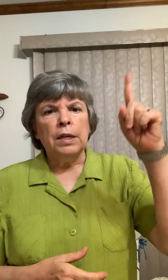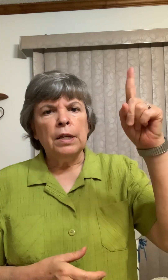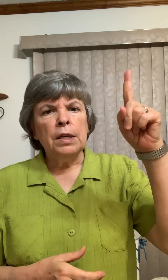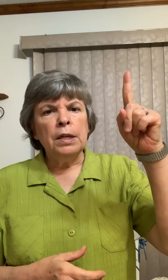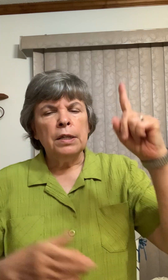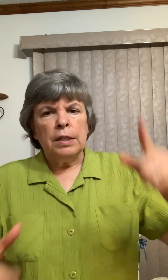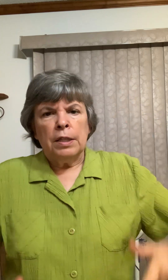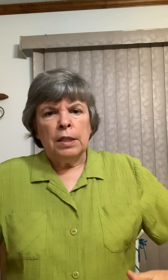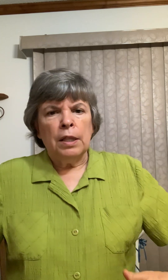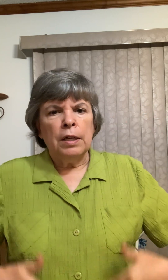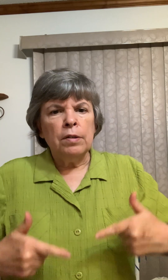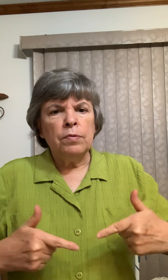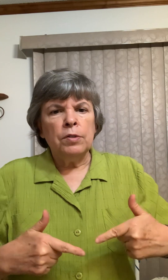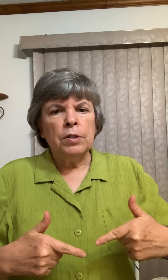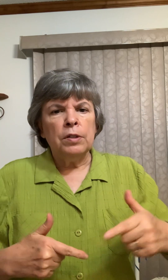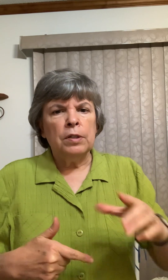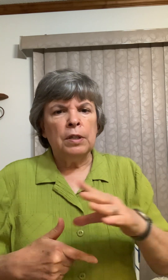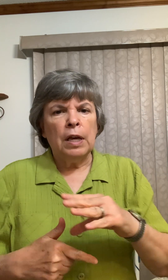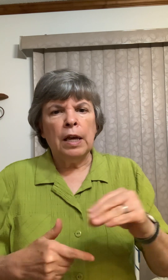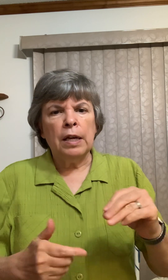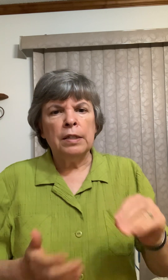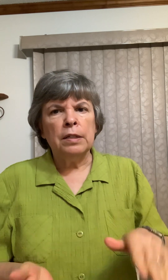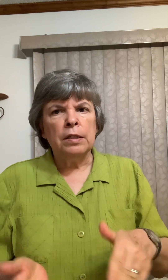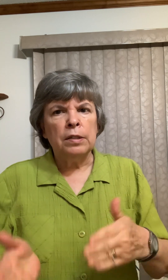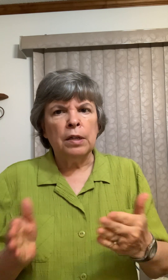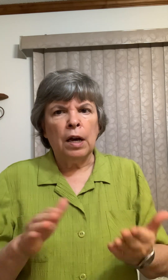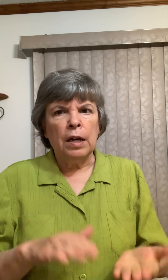He lived and died.